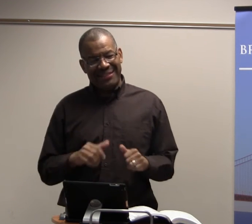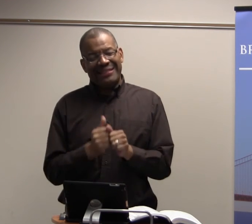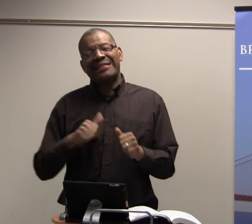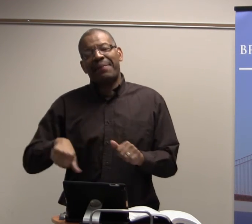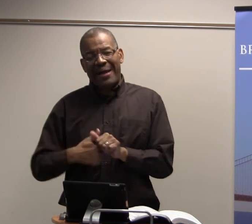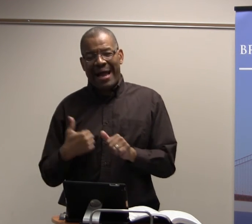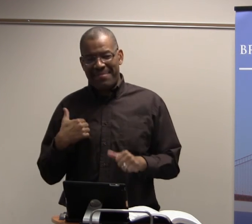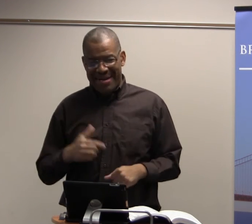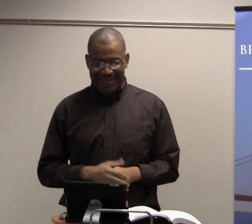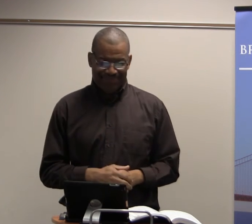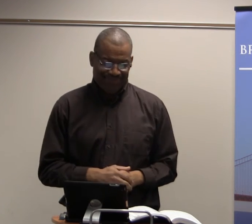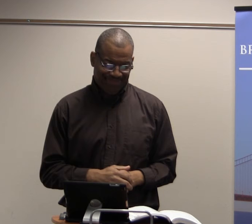Get behind me.